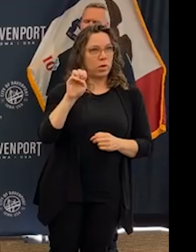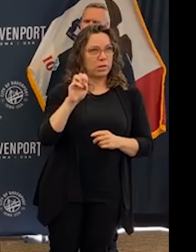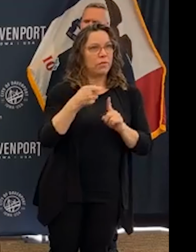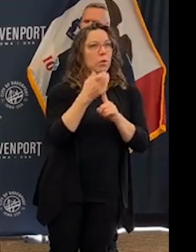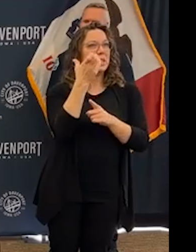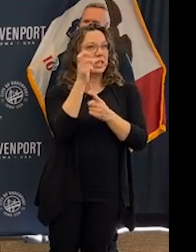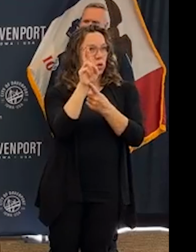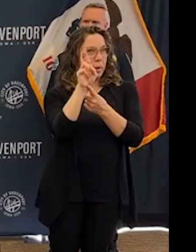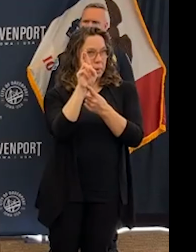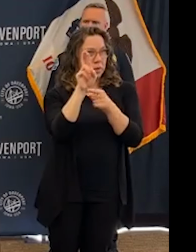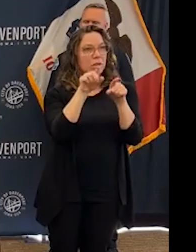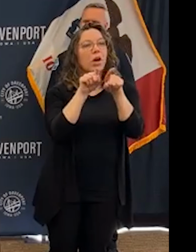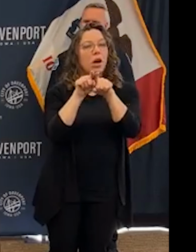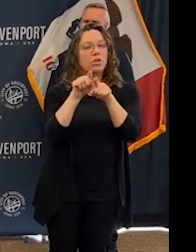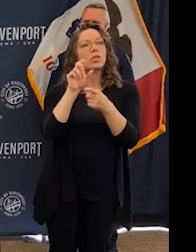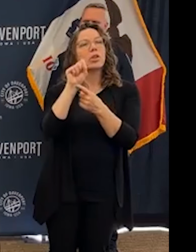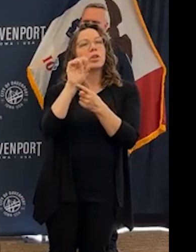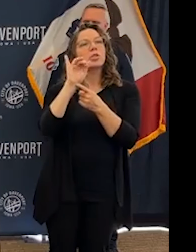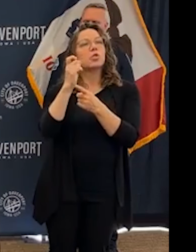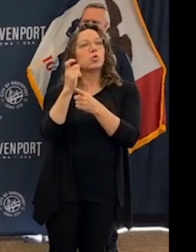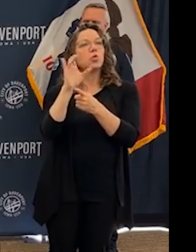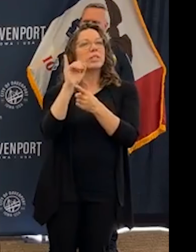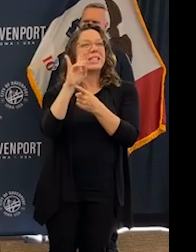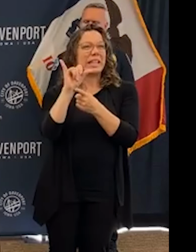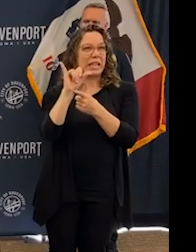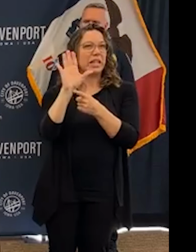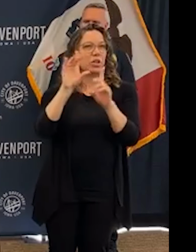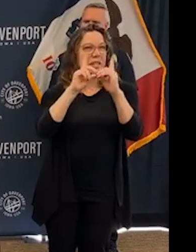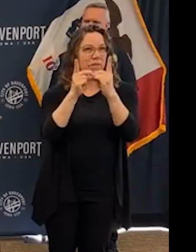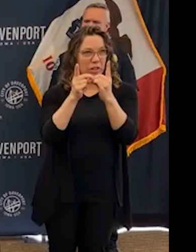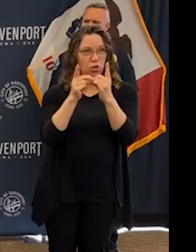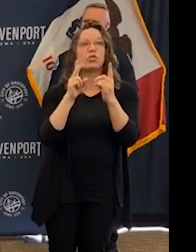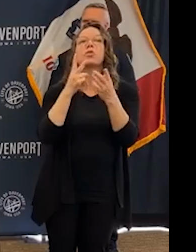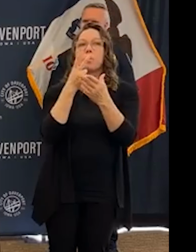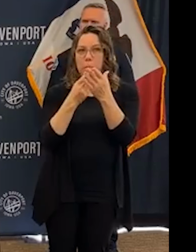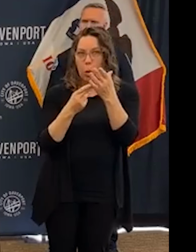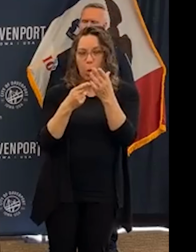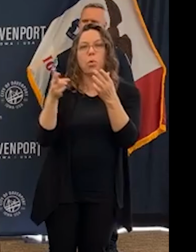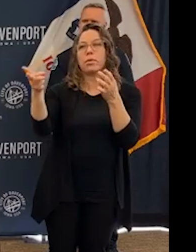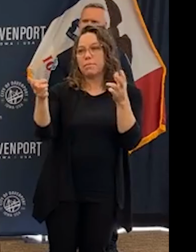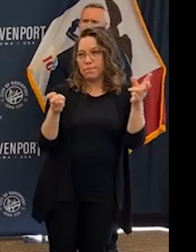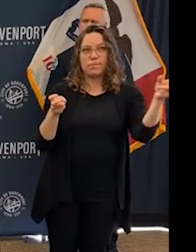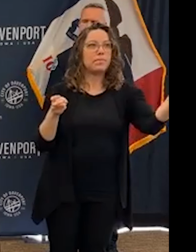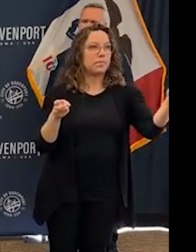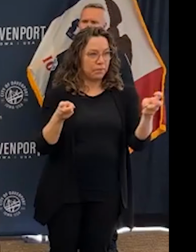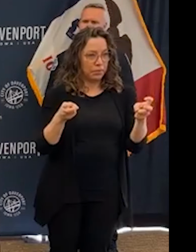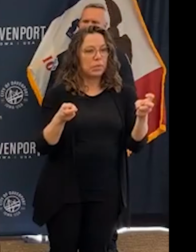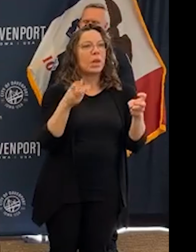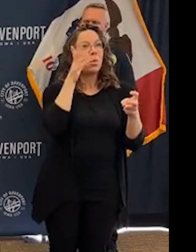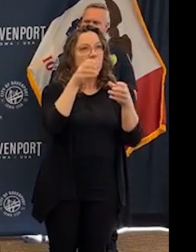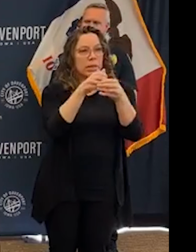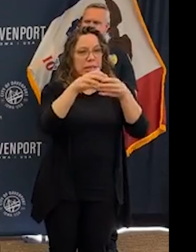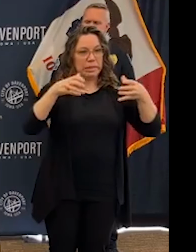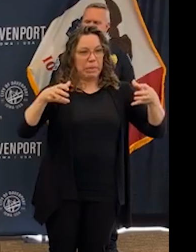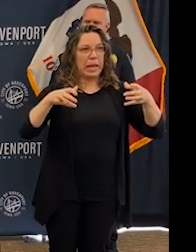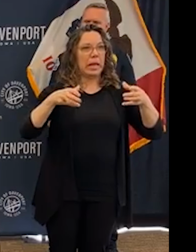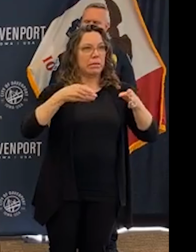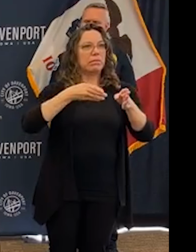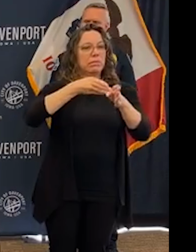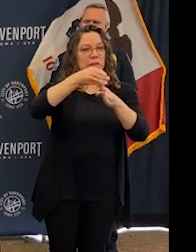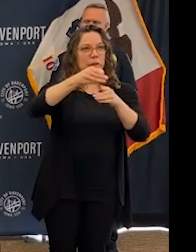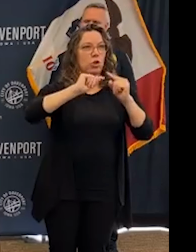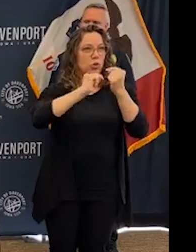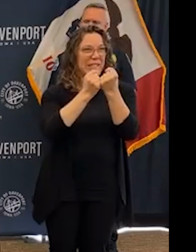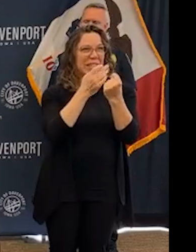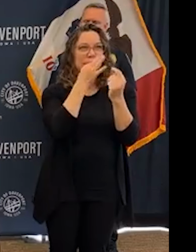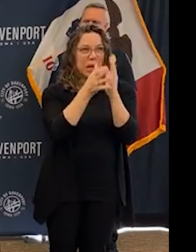Rapids Division and also from the Sioux City Division. We have plans in place to expand beyond their capabilities or timelines